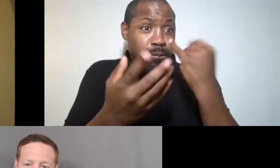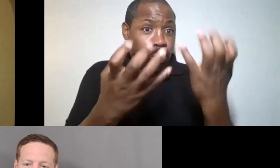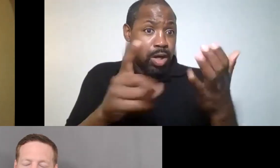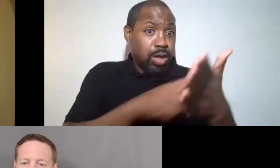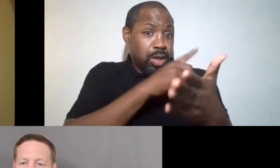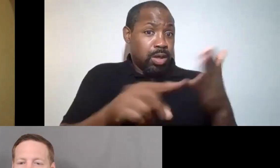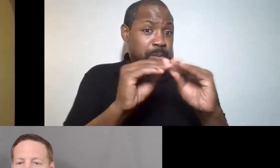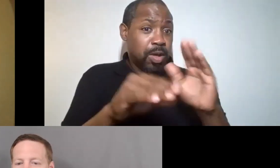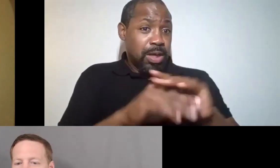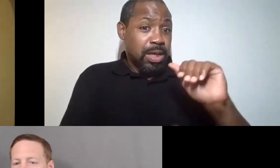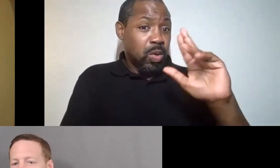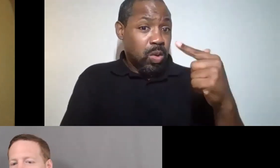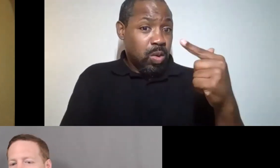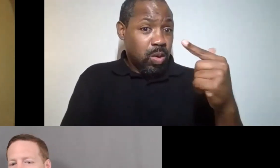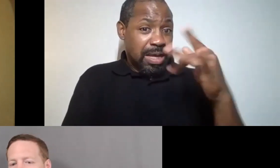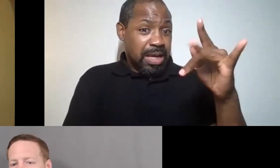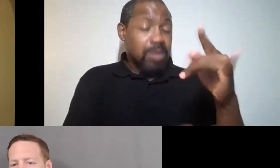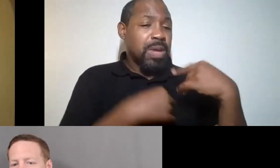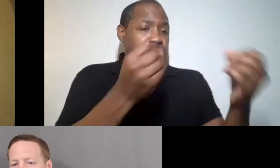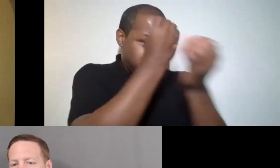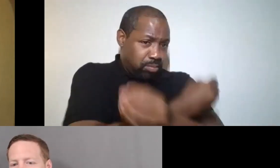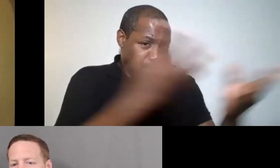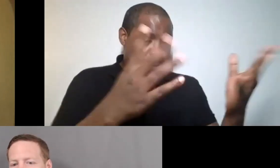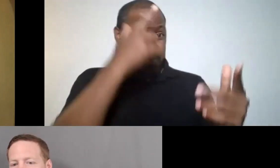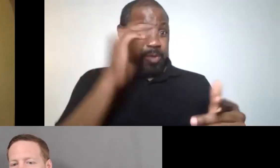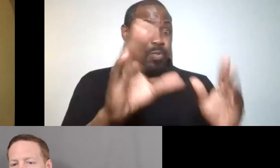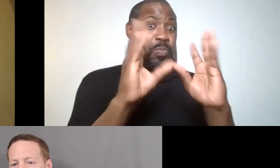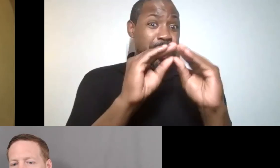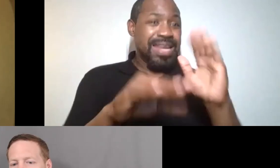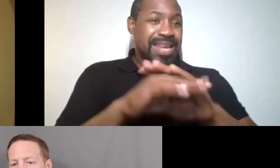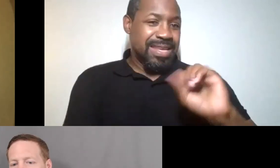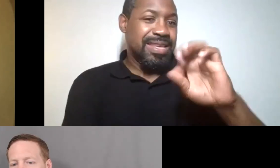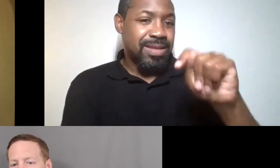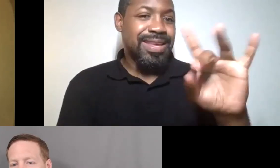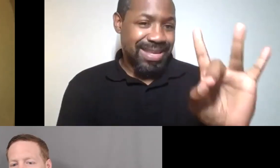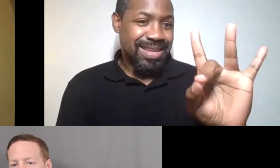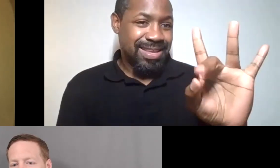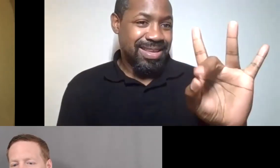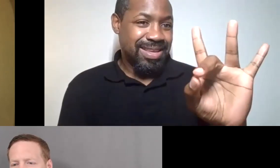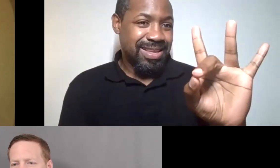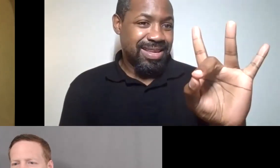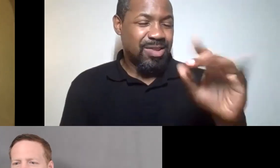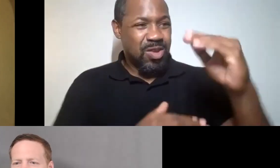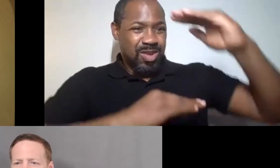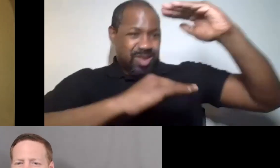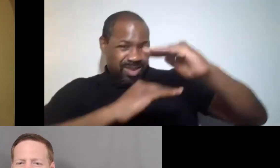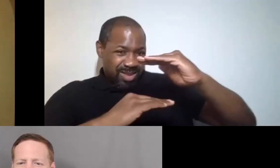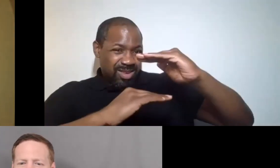ask if we were going to go ahead and cancel the meeting on the 18th of August, because if that's the case, we need to let everyone know, and that we'll keep the meeting on